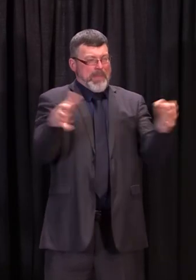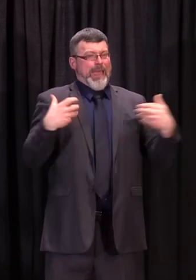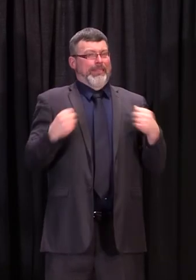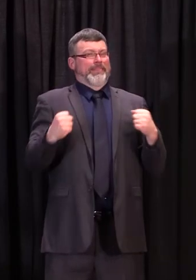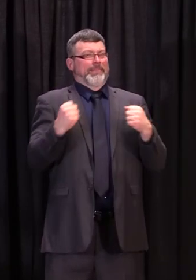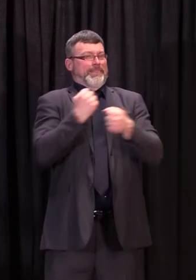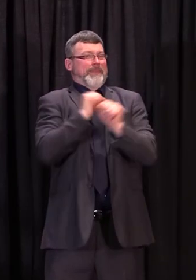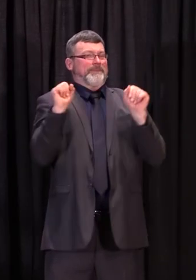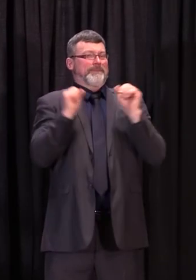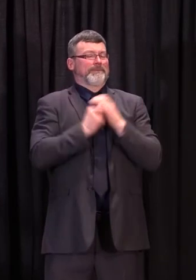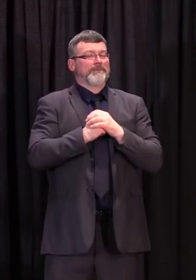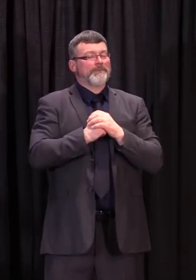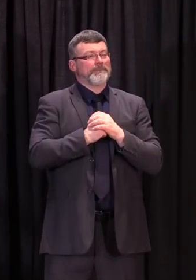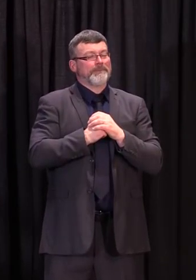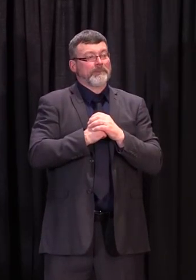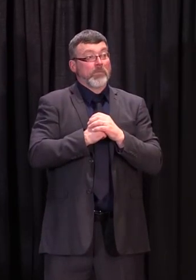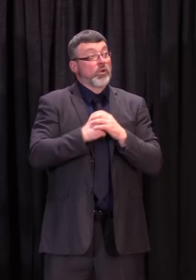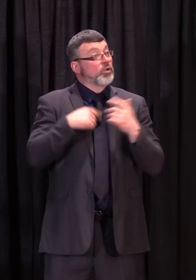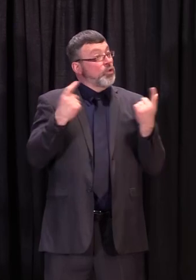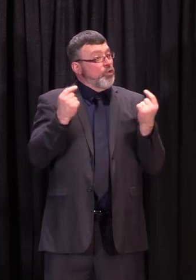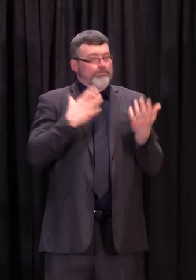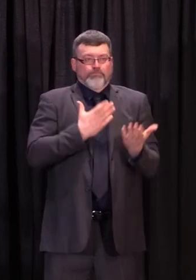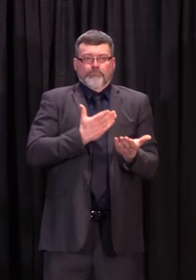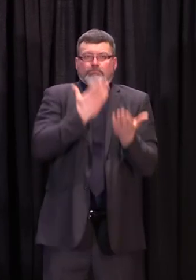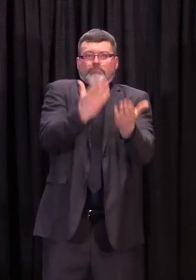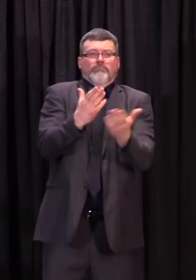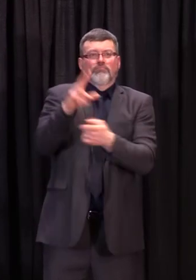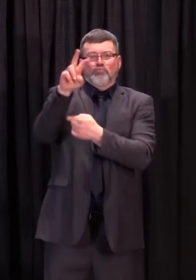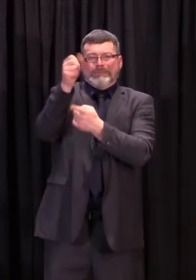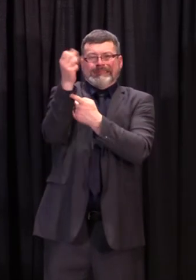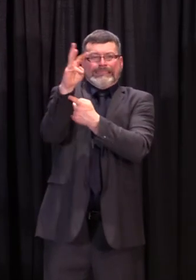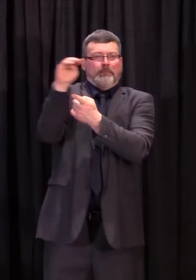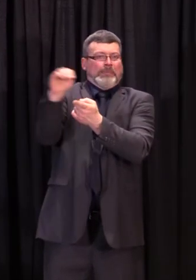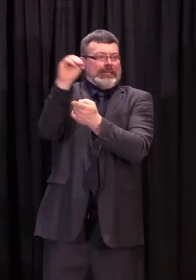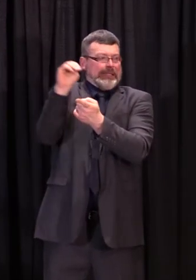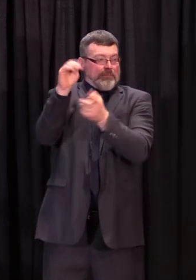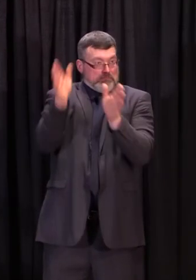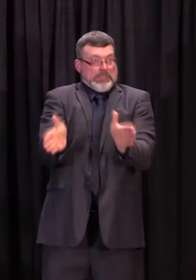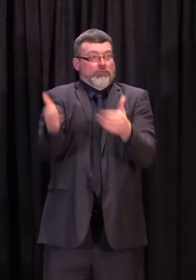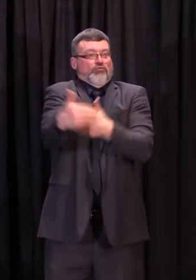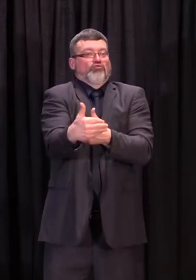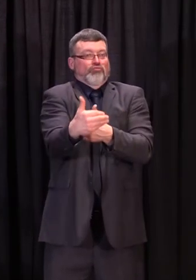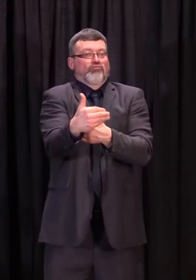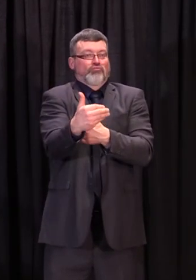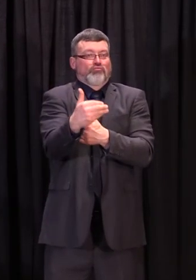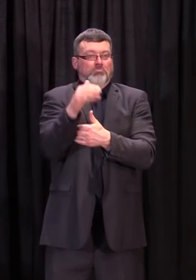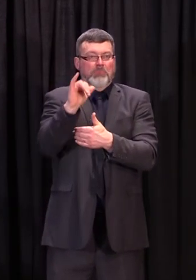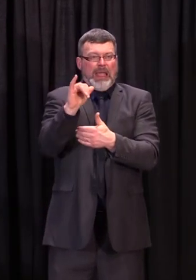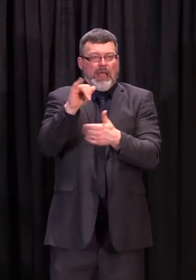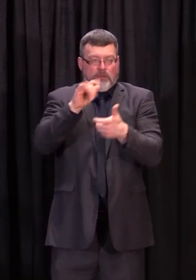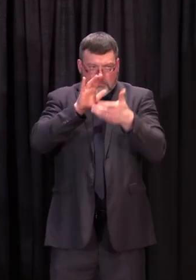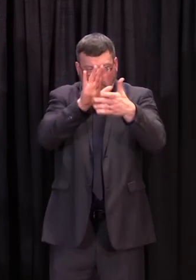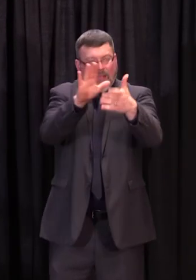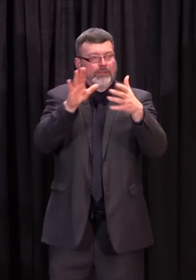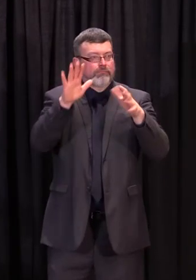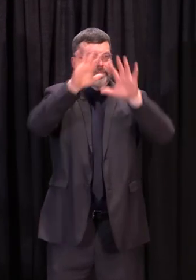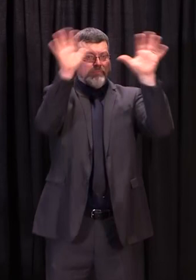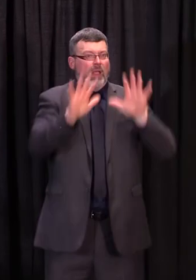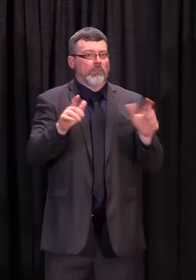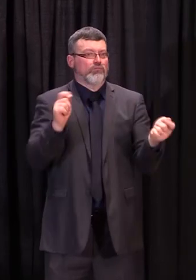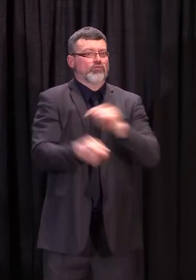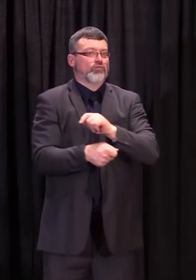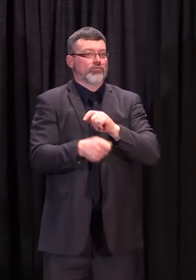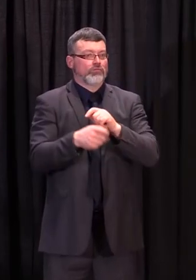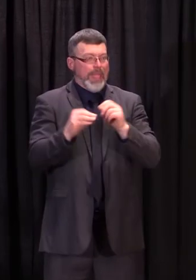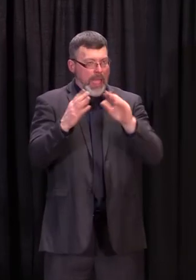So I propose a $216 million package to address climate change and community